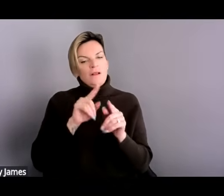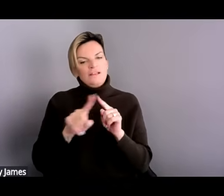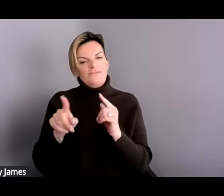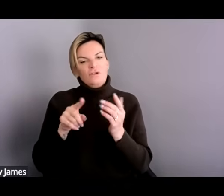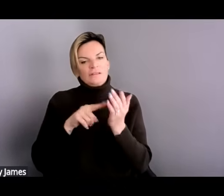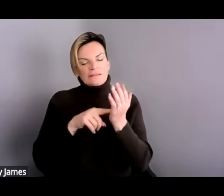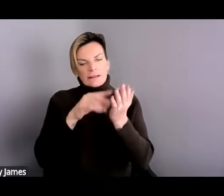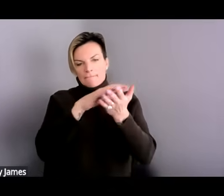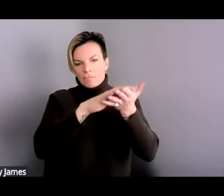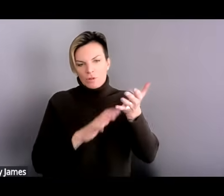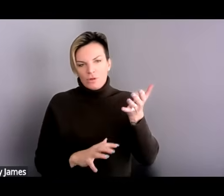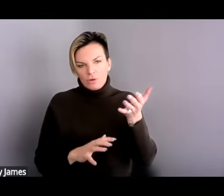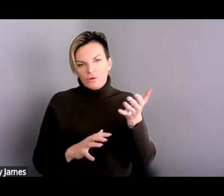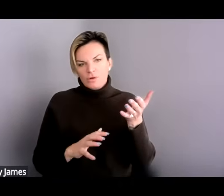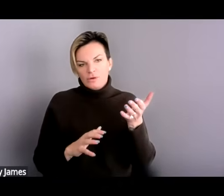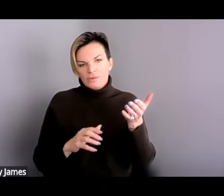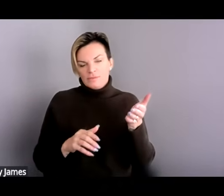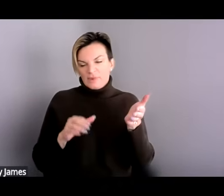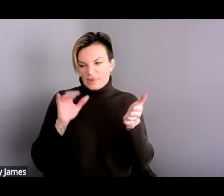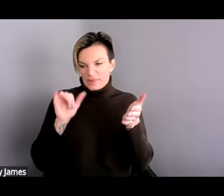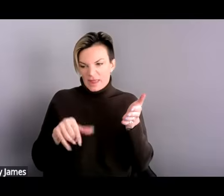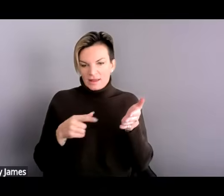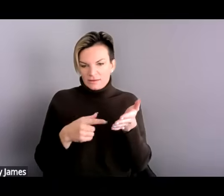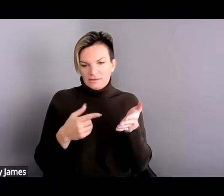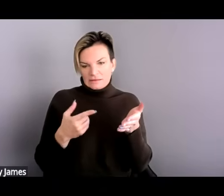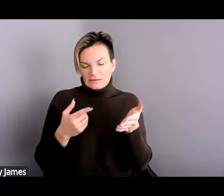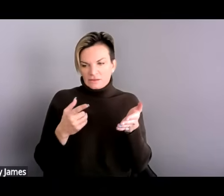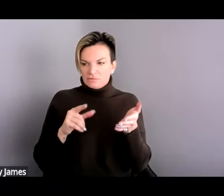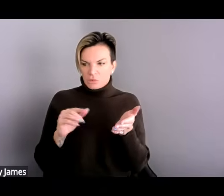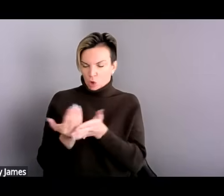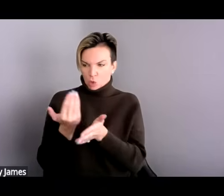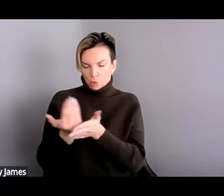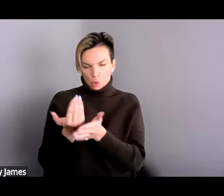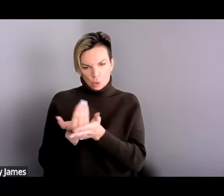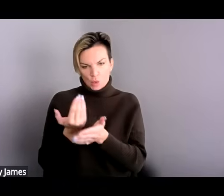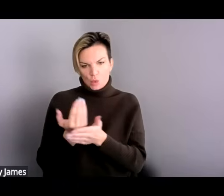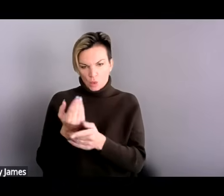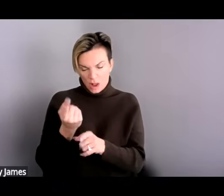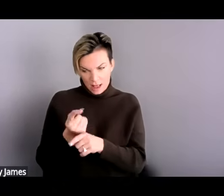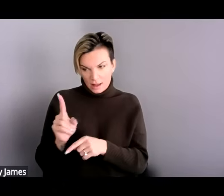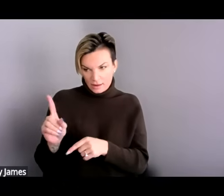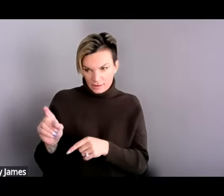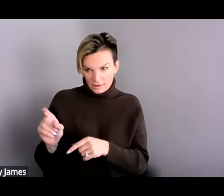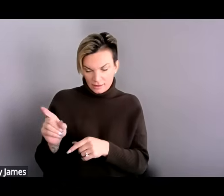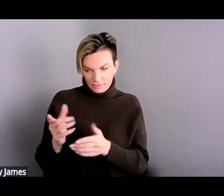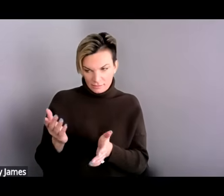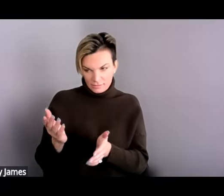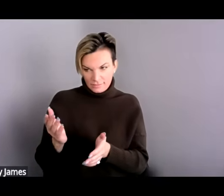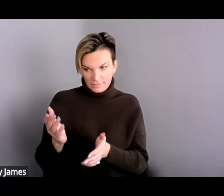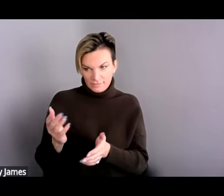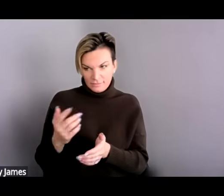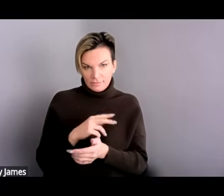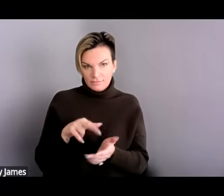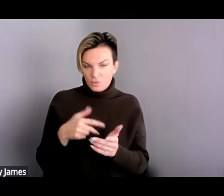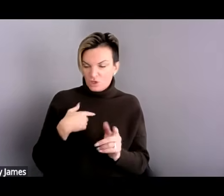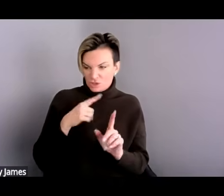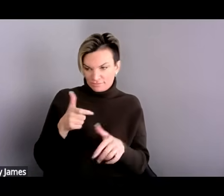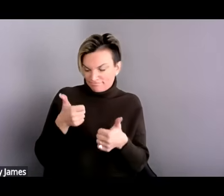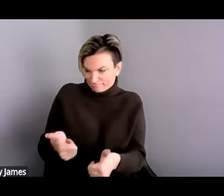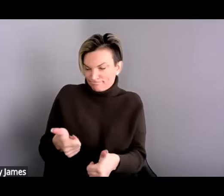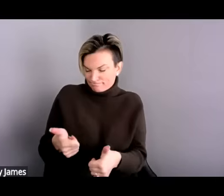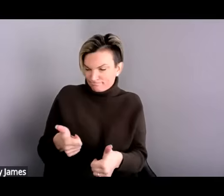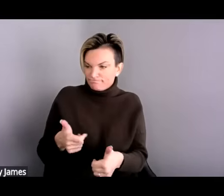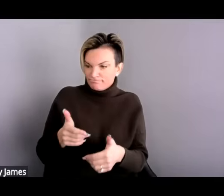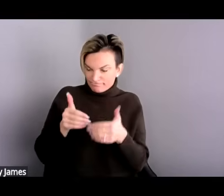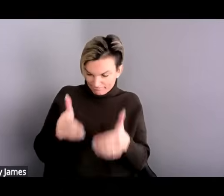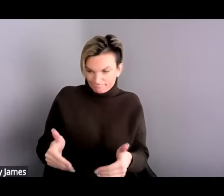new, like, that's a newer thing, right? And so us just giving you guys the go ahead to say, yes, make sure that, yes, that's what